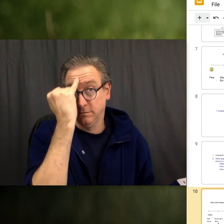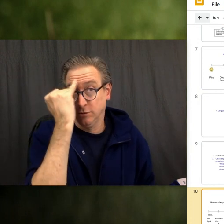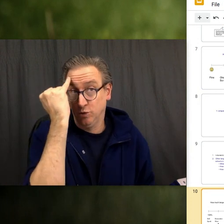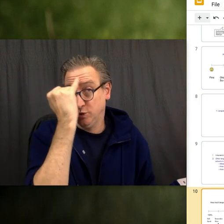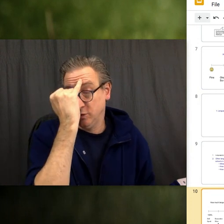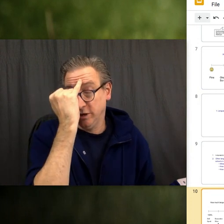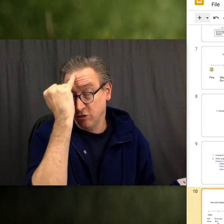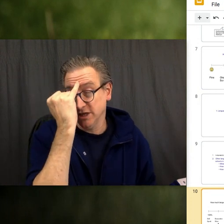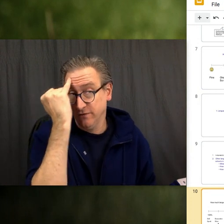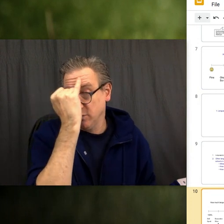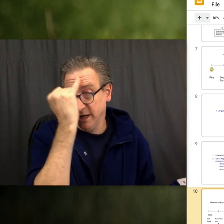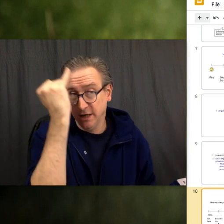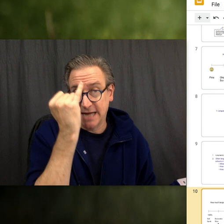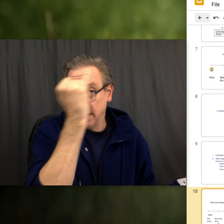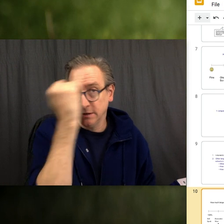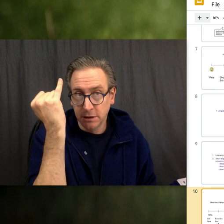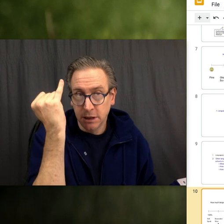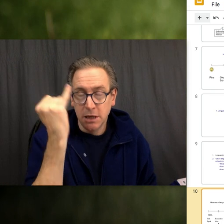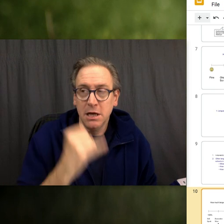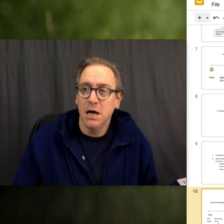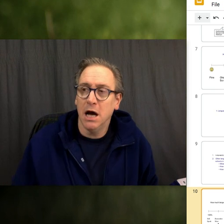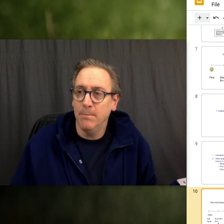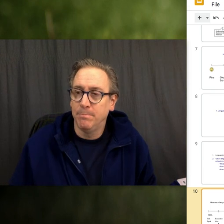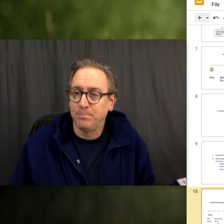Italian. Little cross on the forehead, Italian.